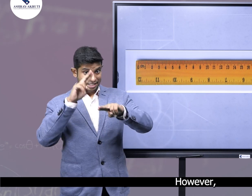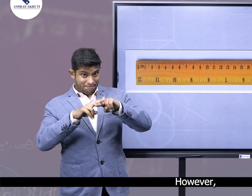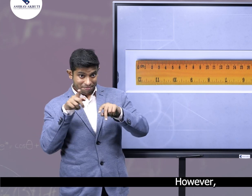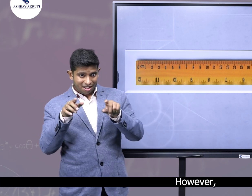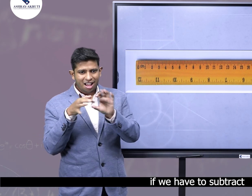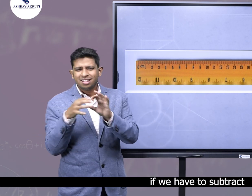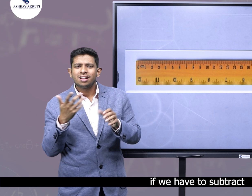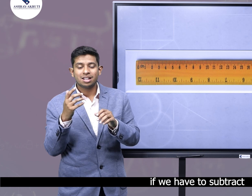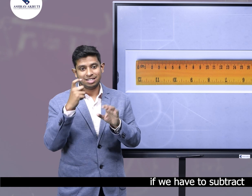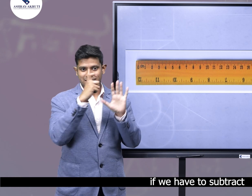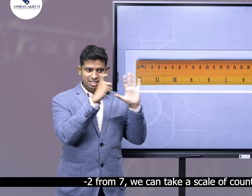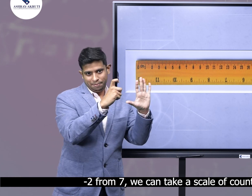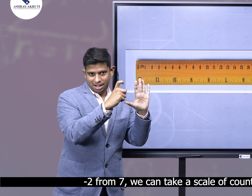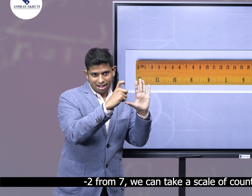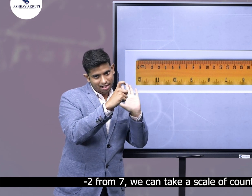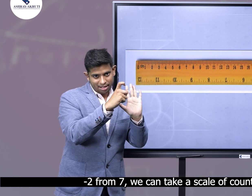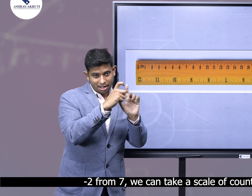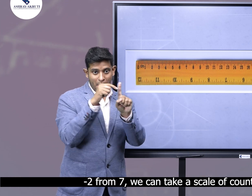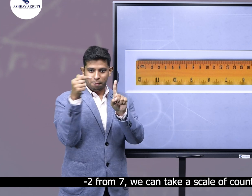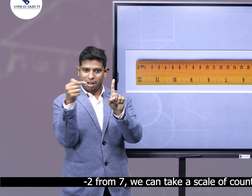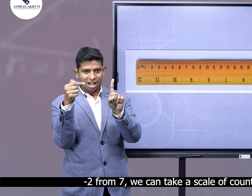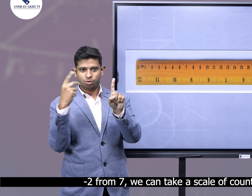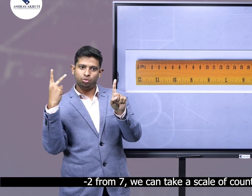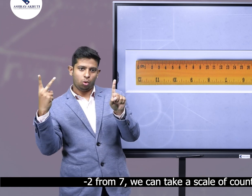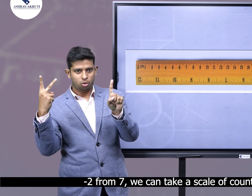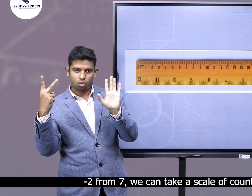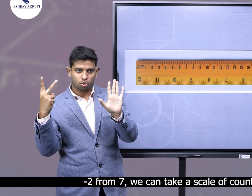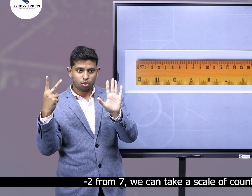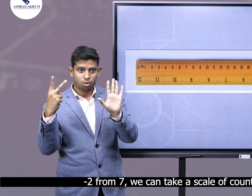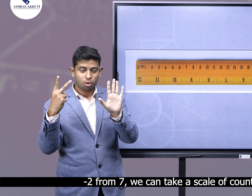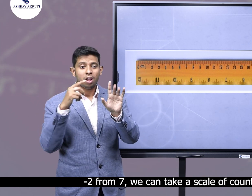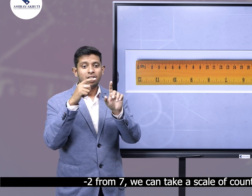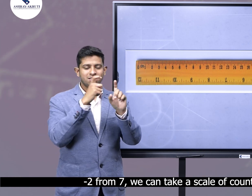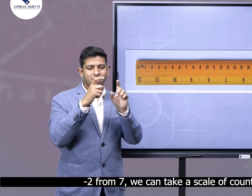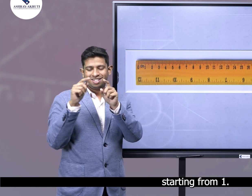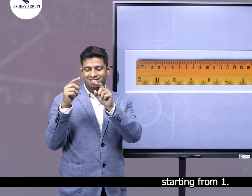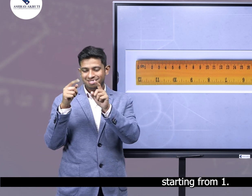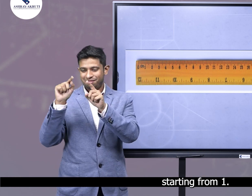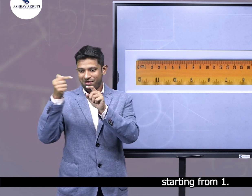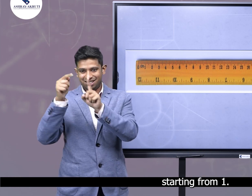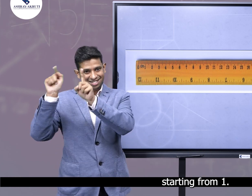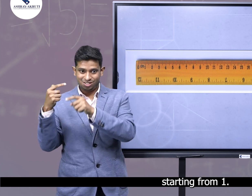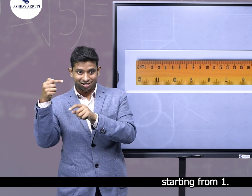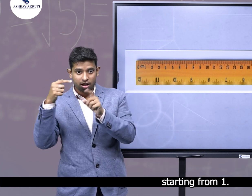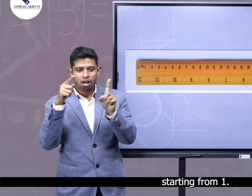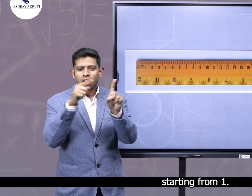However, if we have to subtract minus 2 from 7, we can take a scale of counting numbers starting from 1.